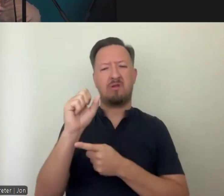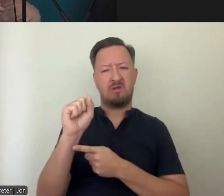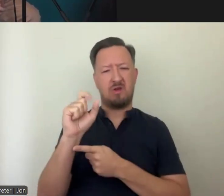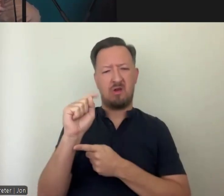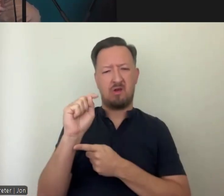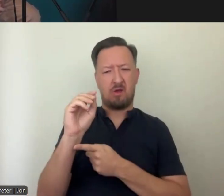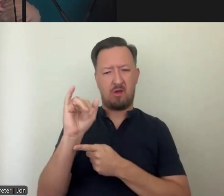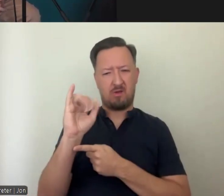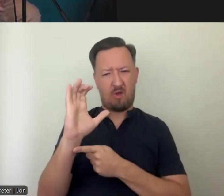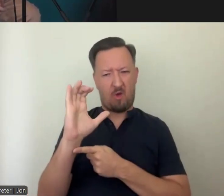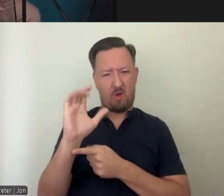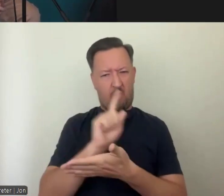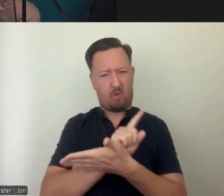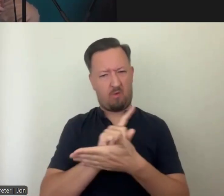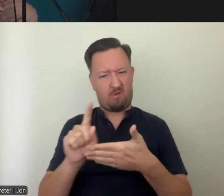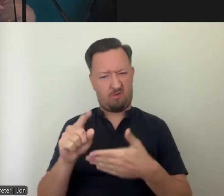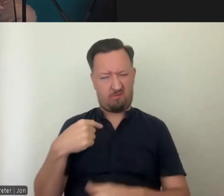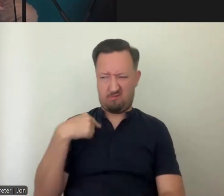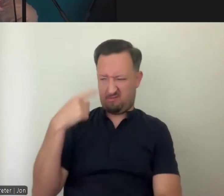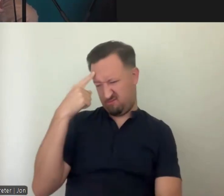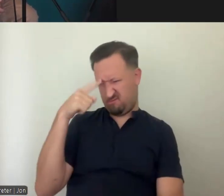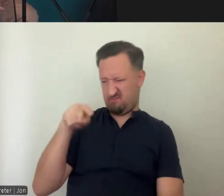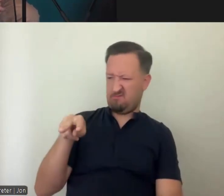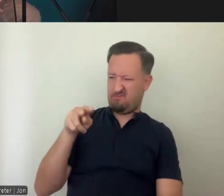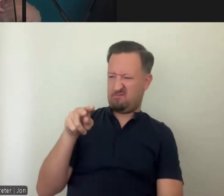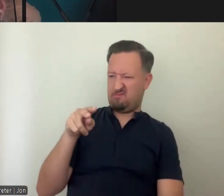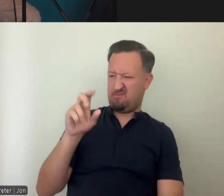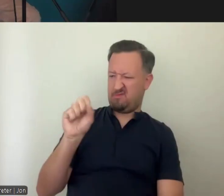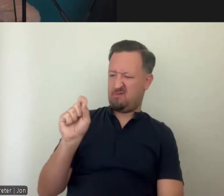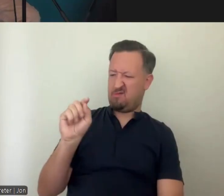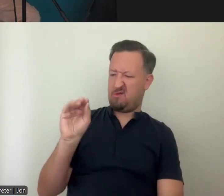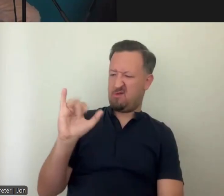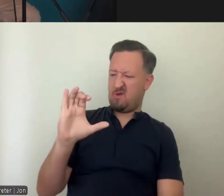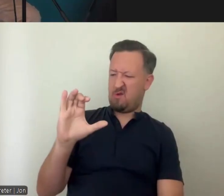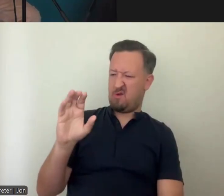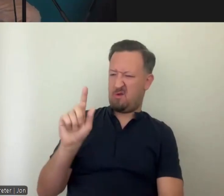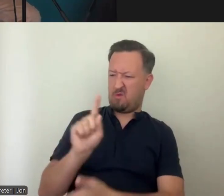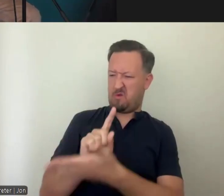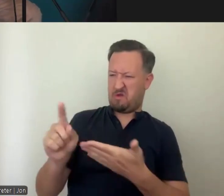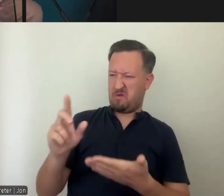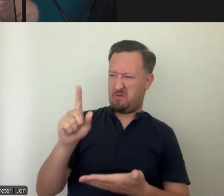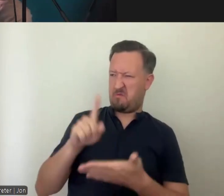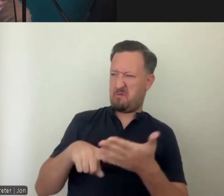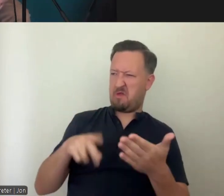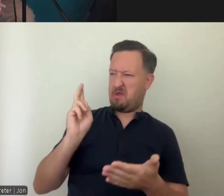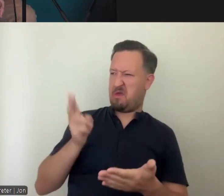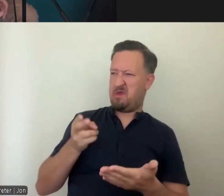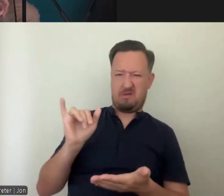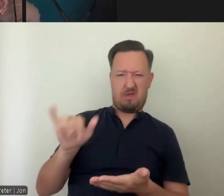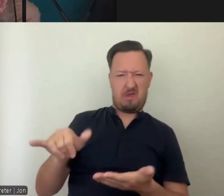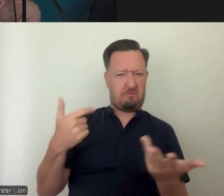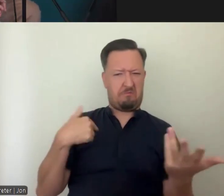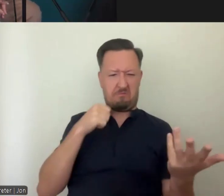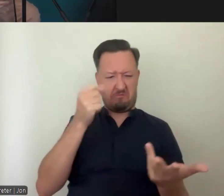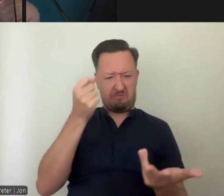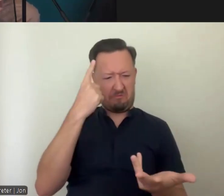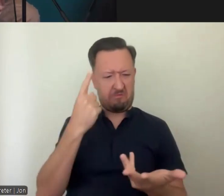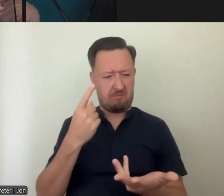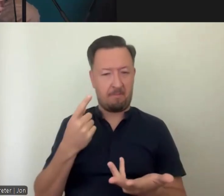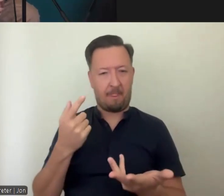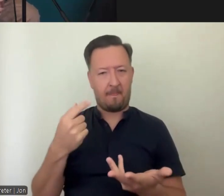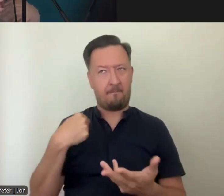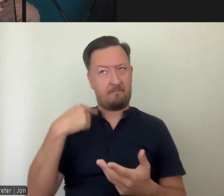thought, what the hell is Stoic Week, and why would anybody want to celebrate the Stoics? Because at the time, again, I thought of the Stoics as, Mr. Spock.